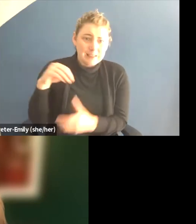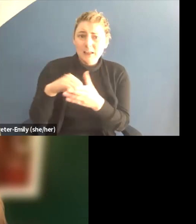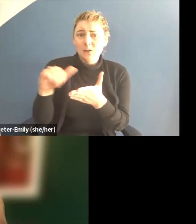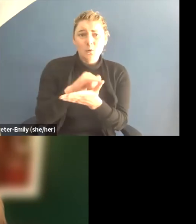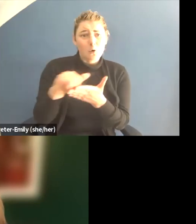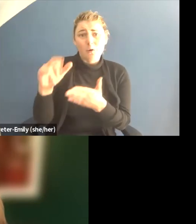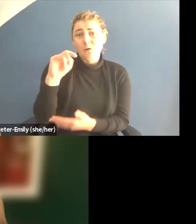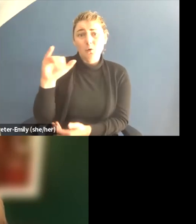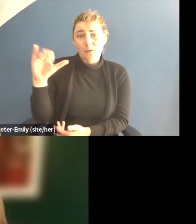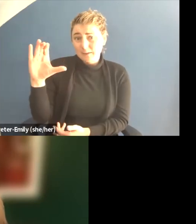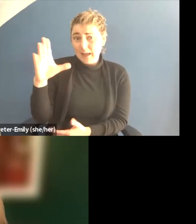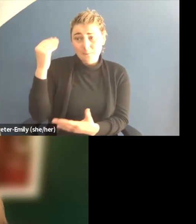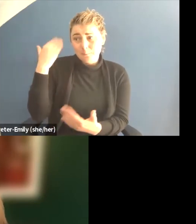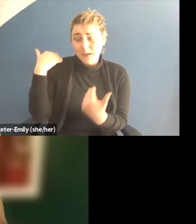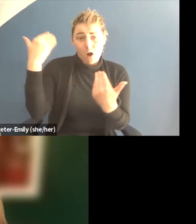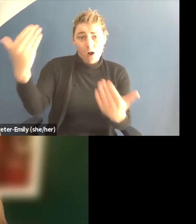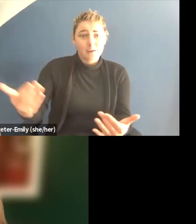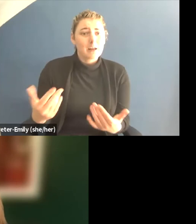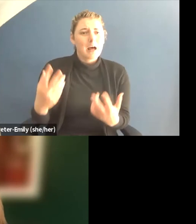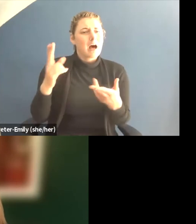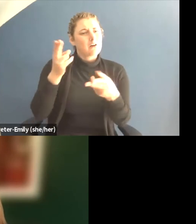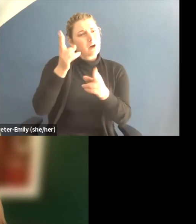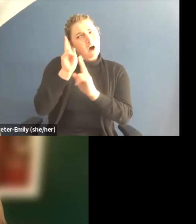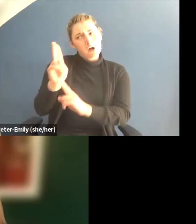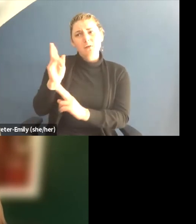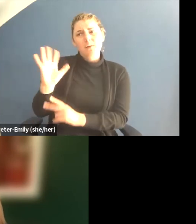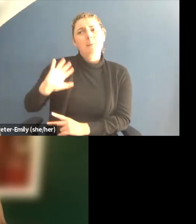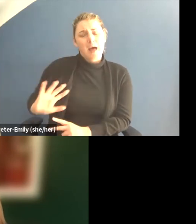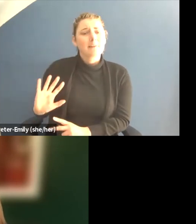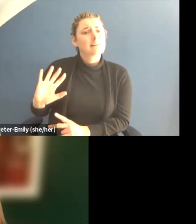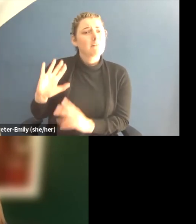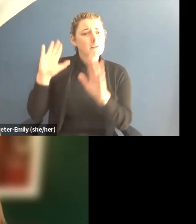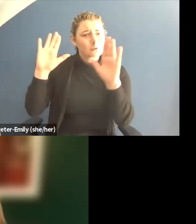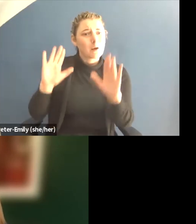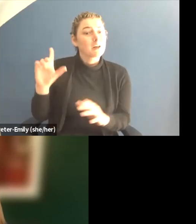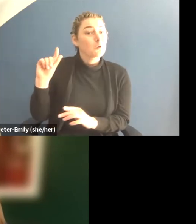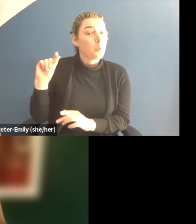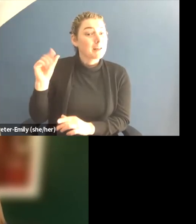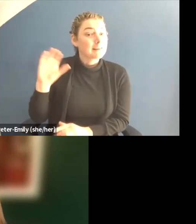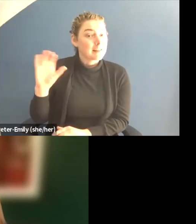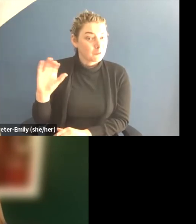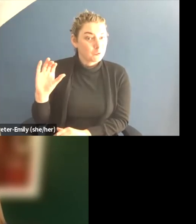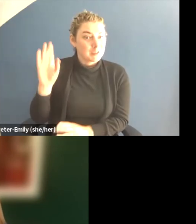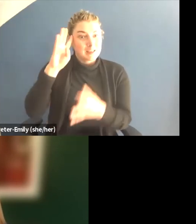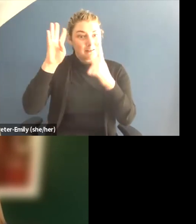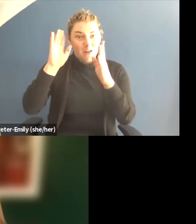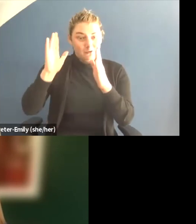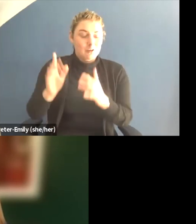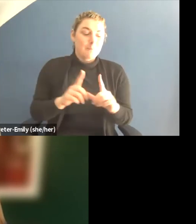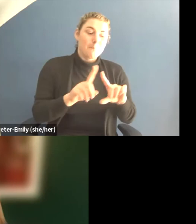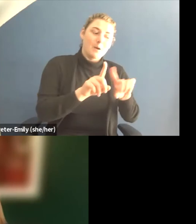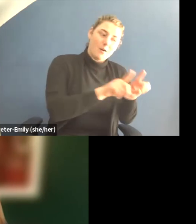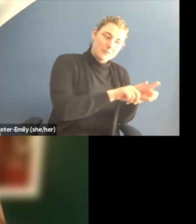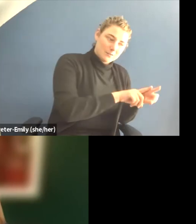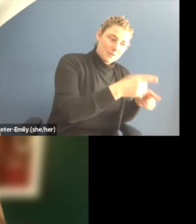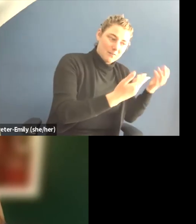really, how to honor the past of this great 20th century invention while inviting in new voices and new points